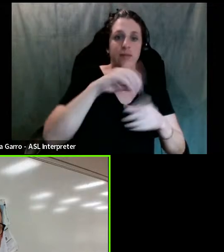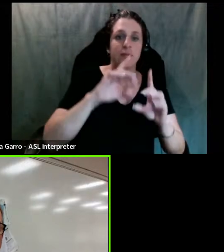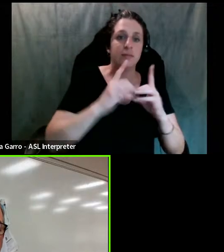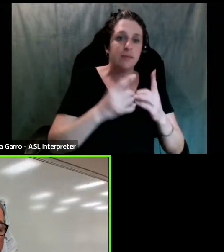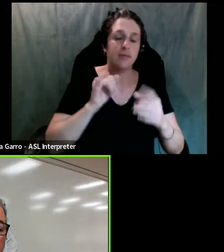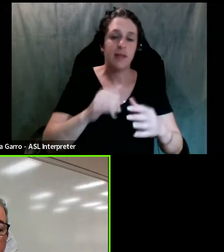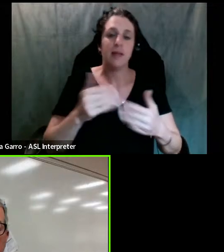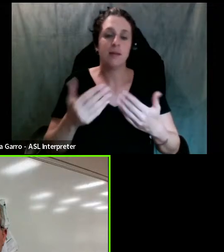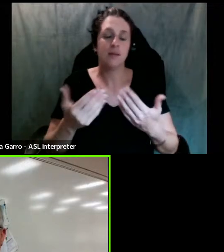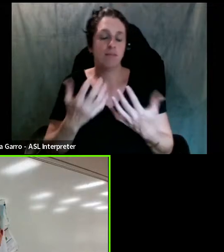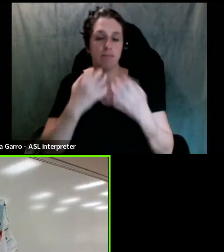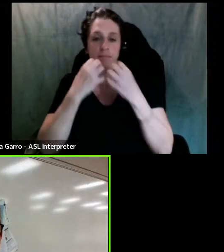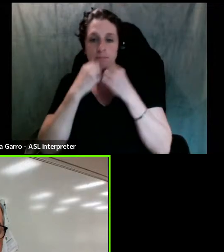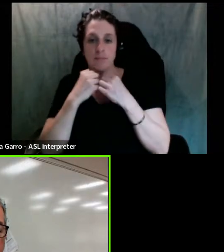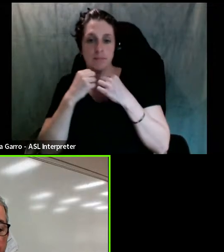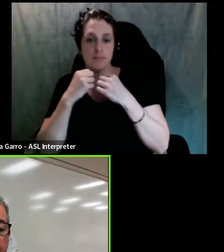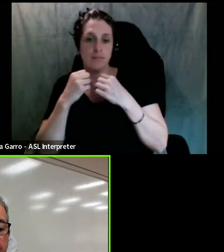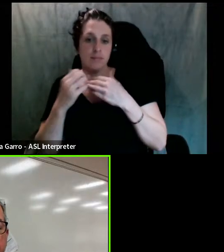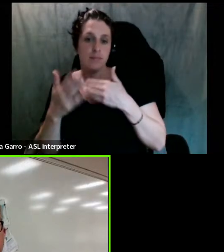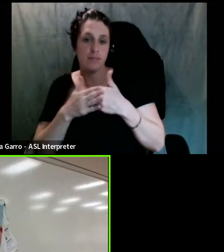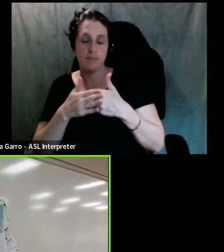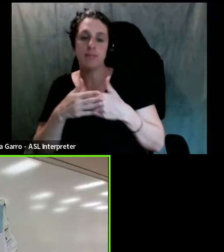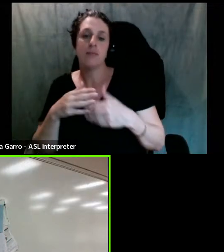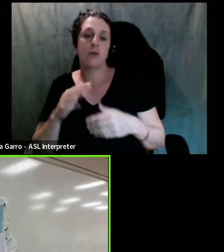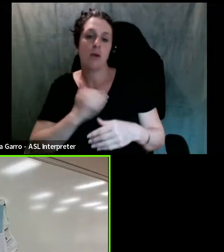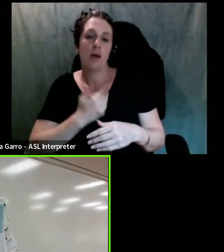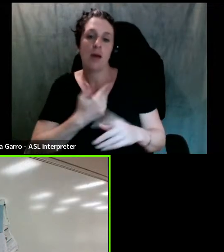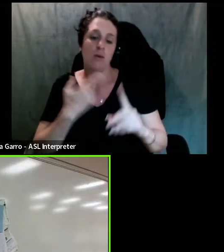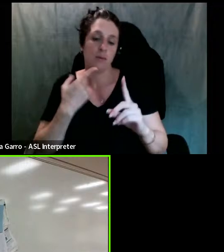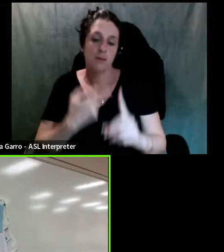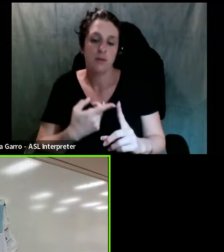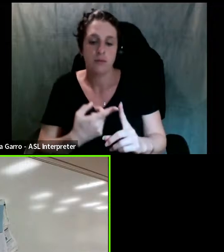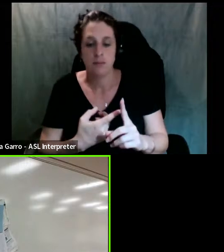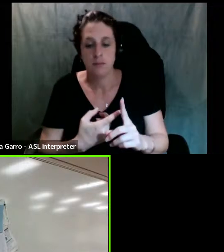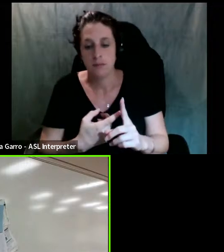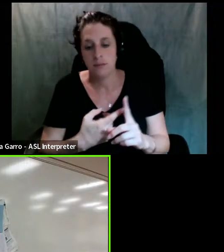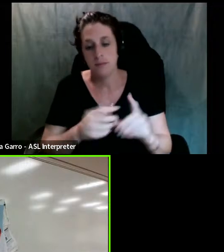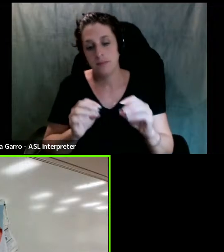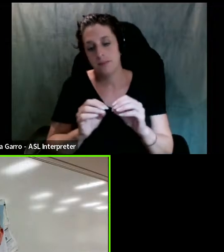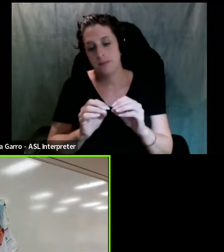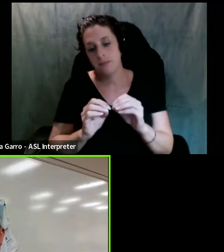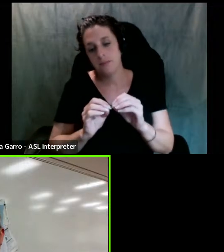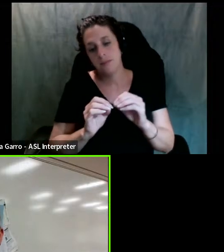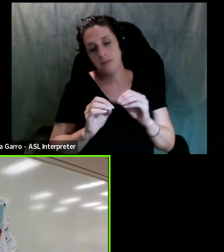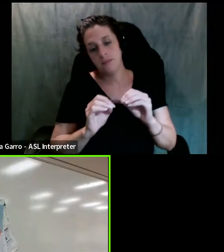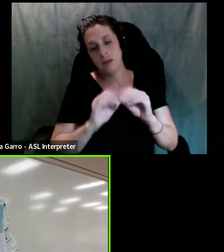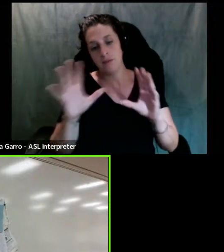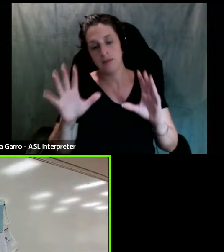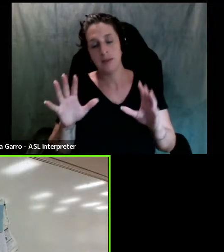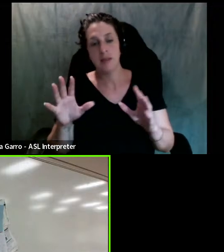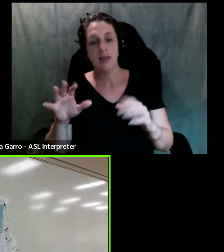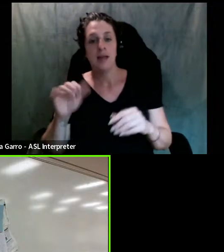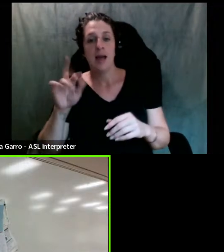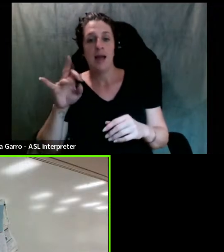and dear to our mission. Obviously, the Avid Senior Standouts,